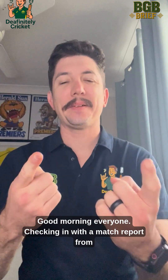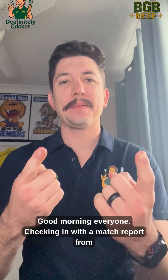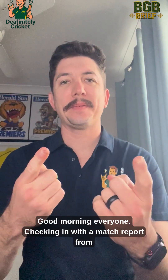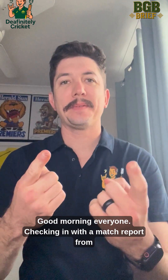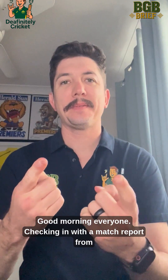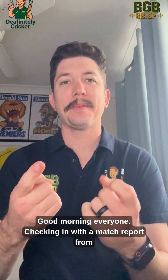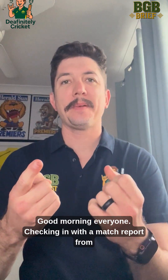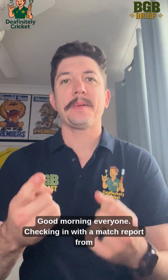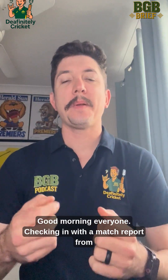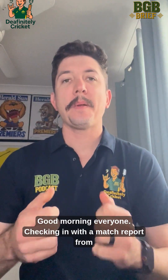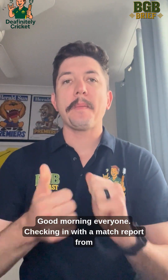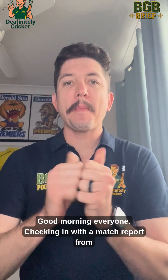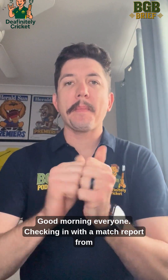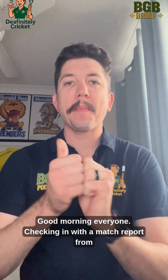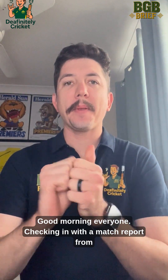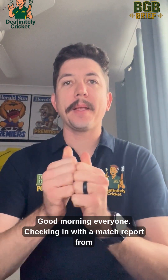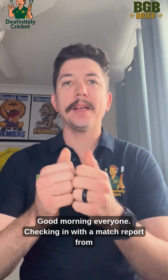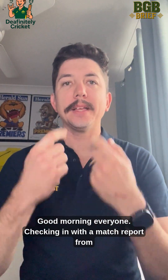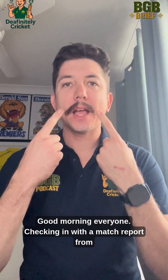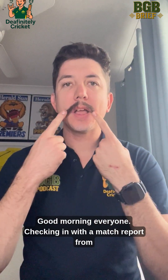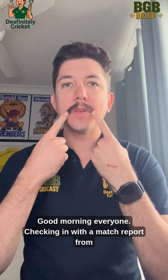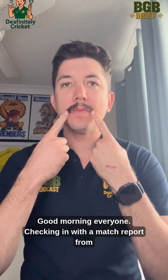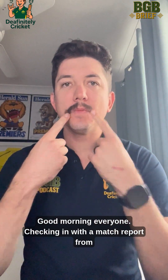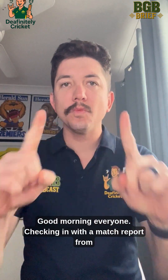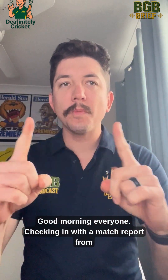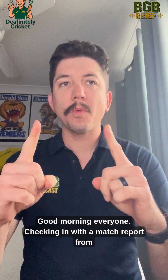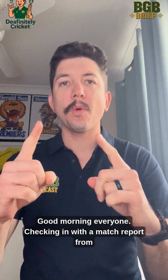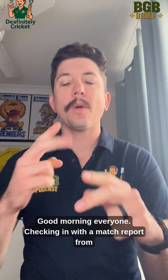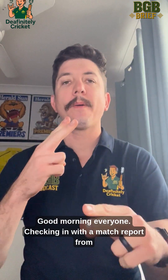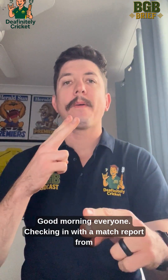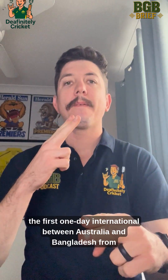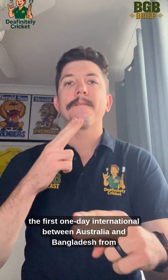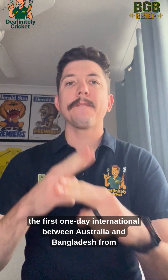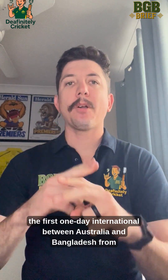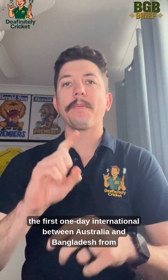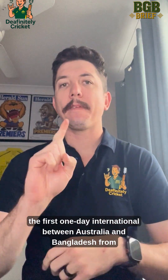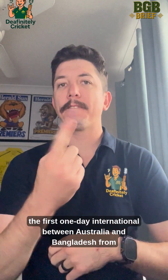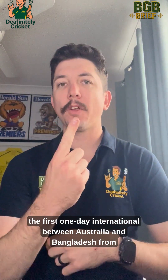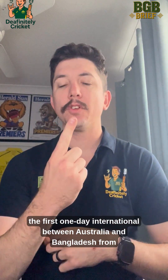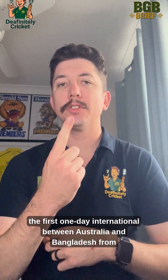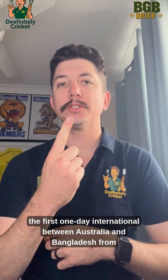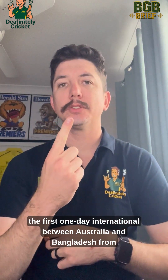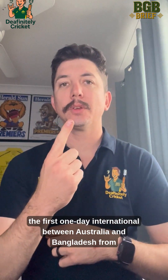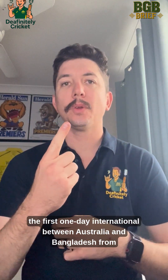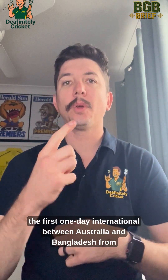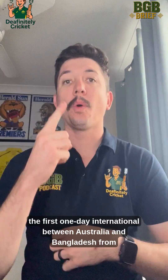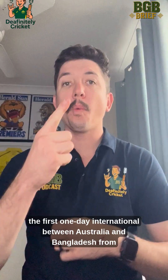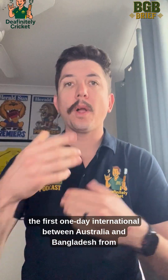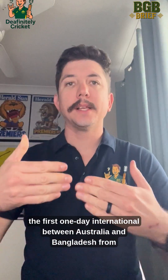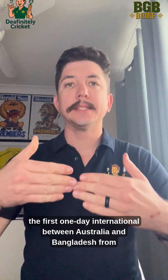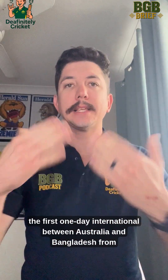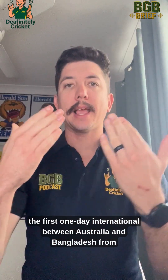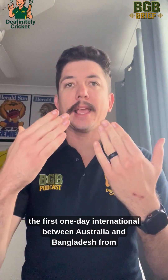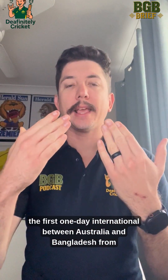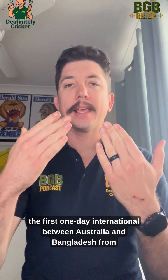Good morning, everyone. Checking in with a match report from the first one-day international between Australia